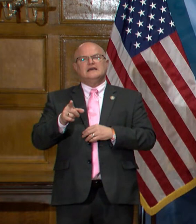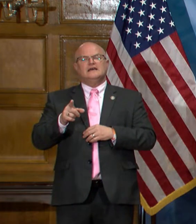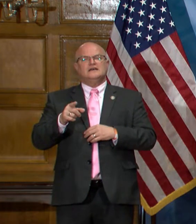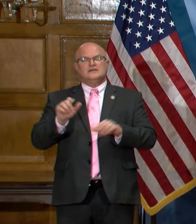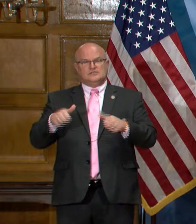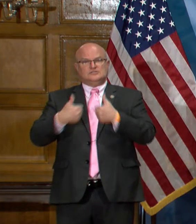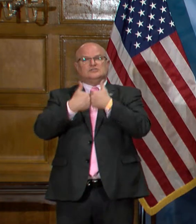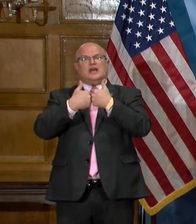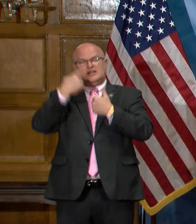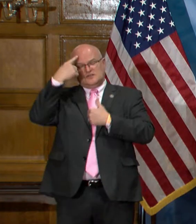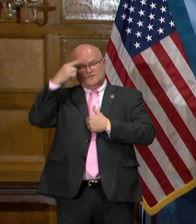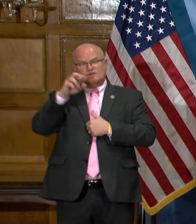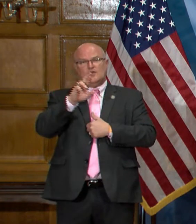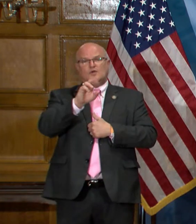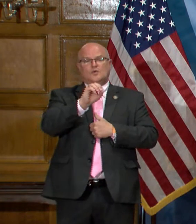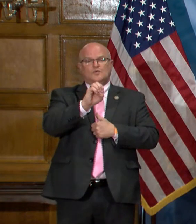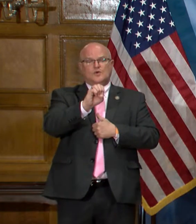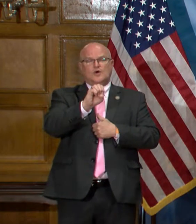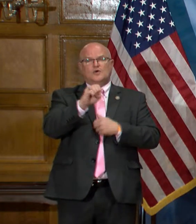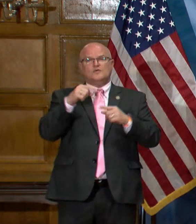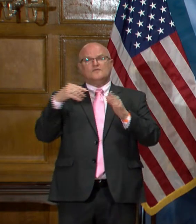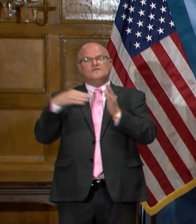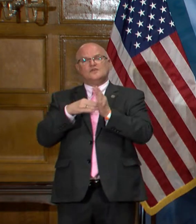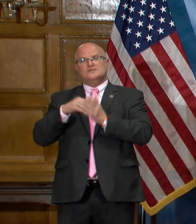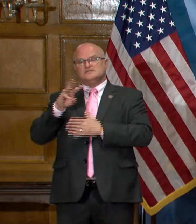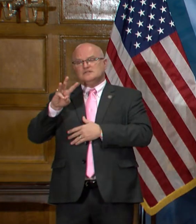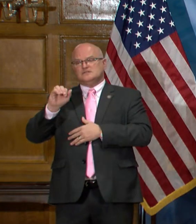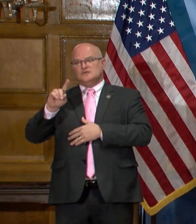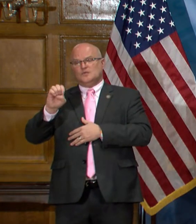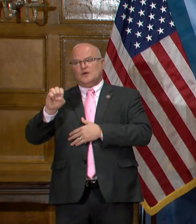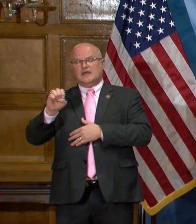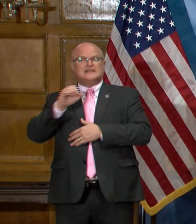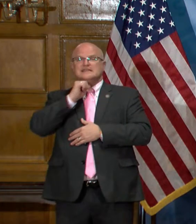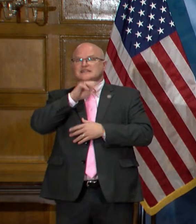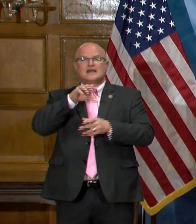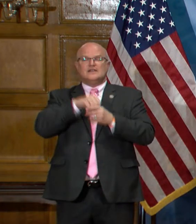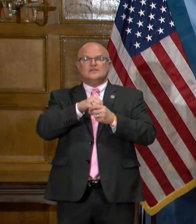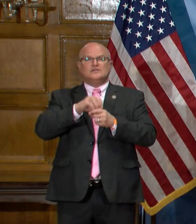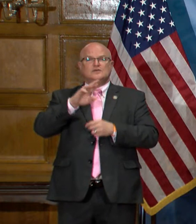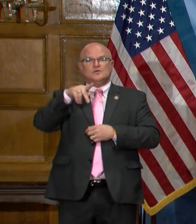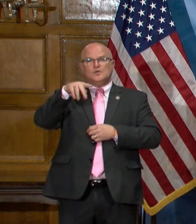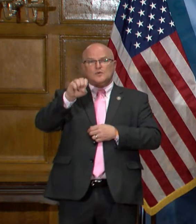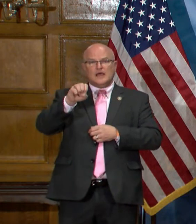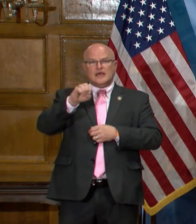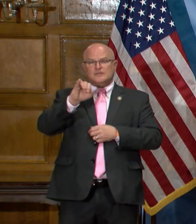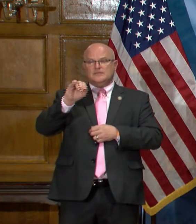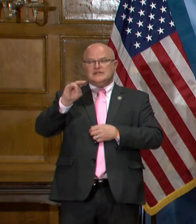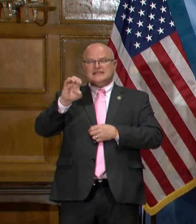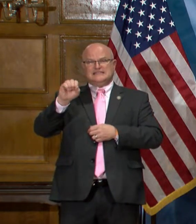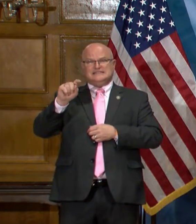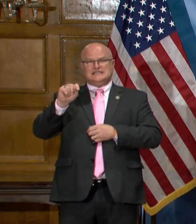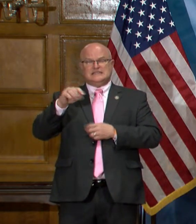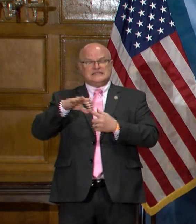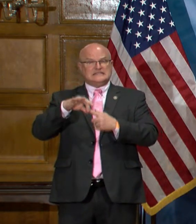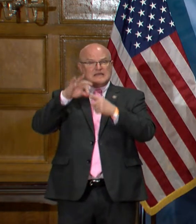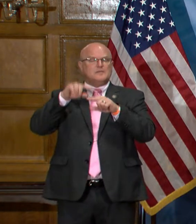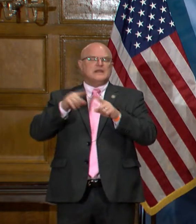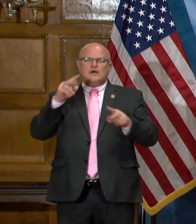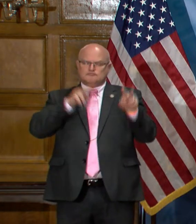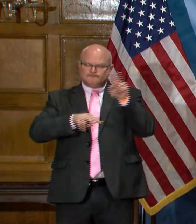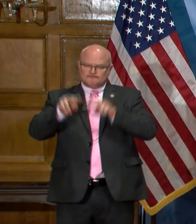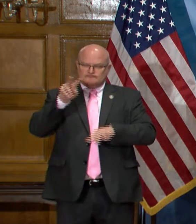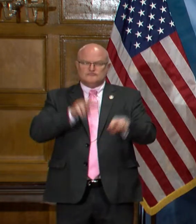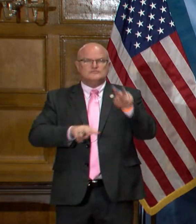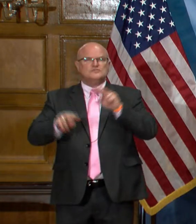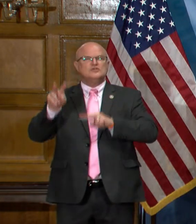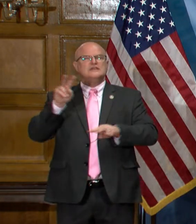direct challenge to Roe versus Wade. It does not include rape and incest as exceptions, but I want to look that over,